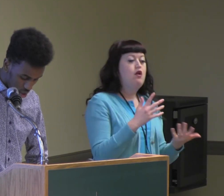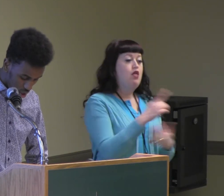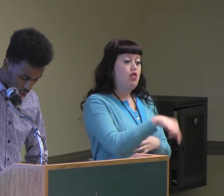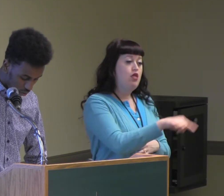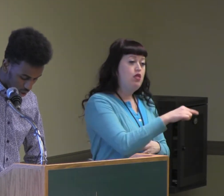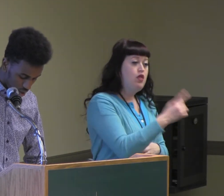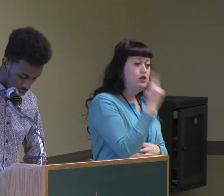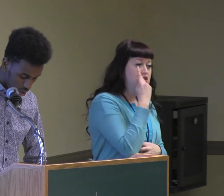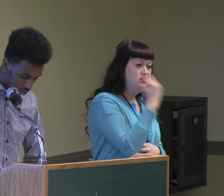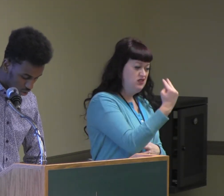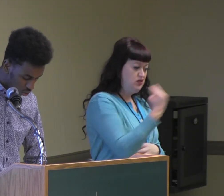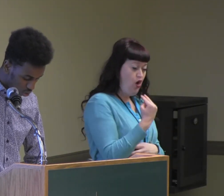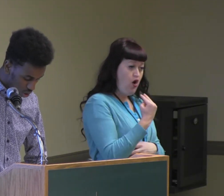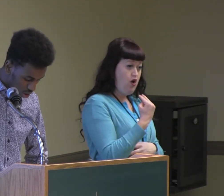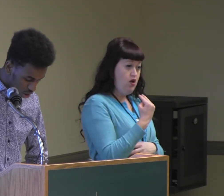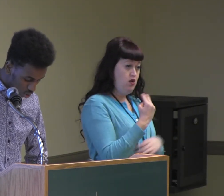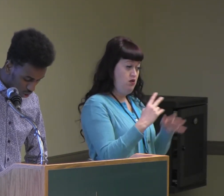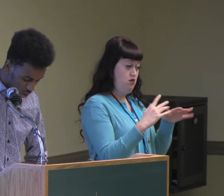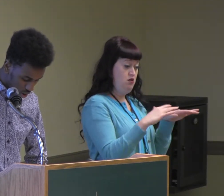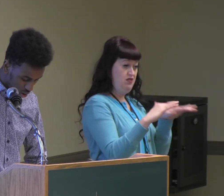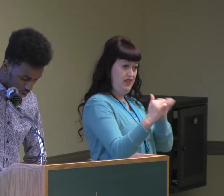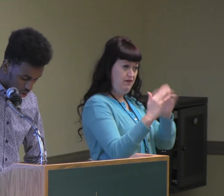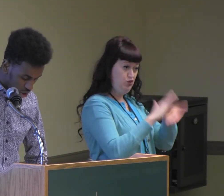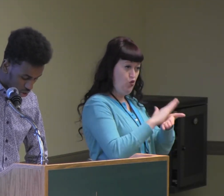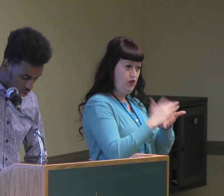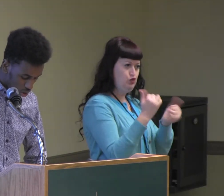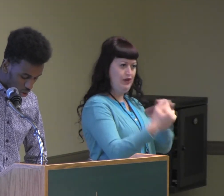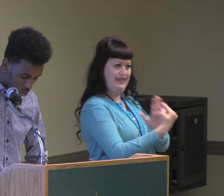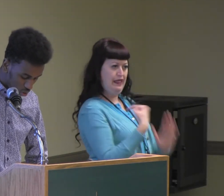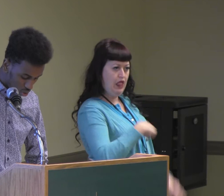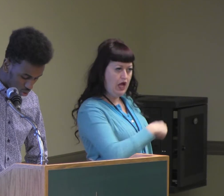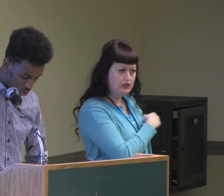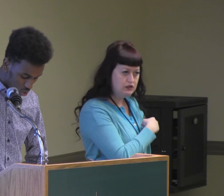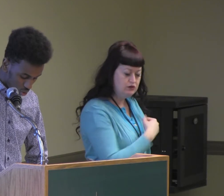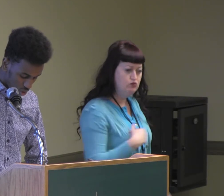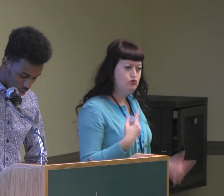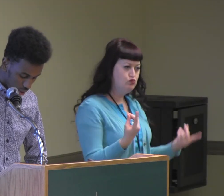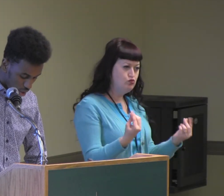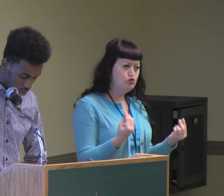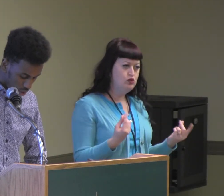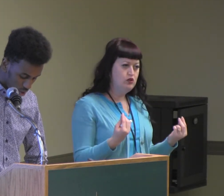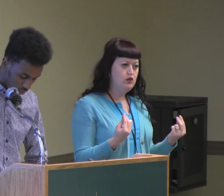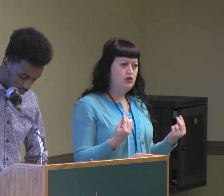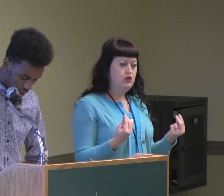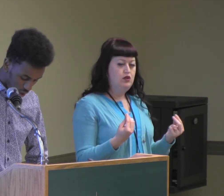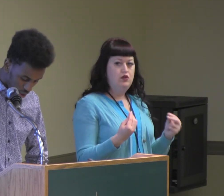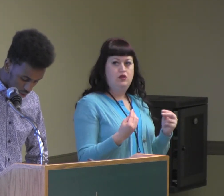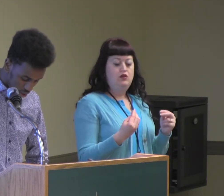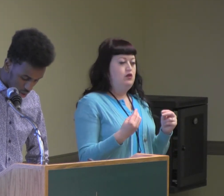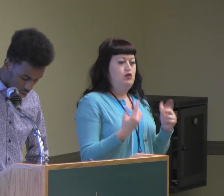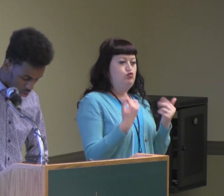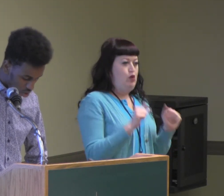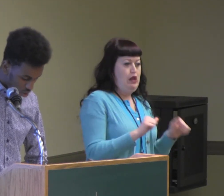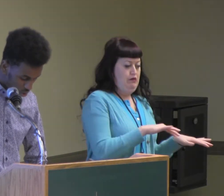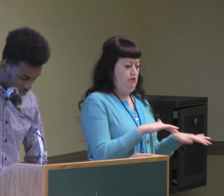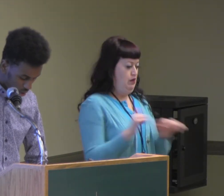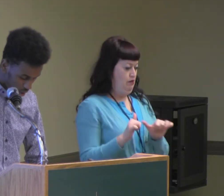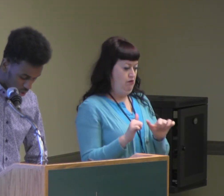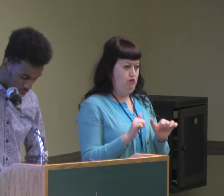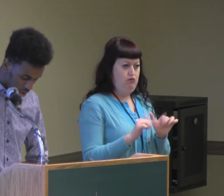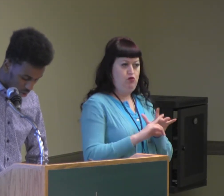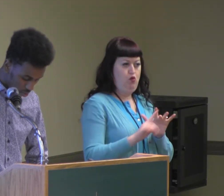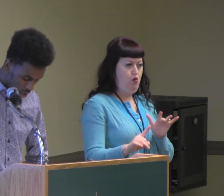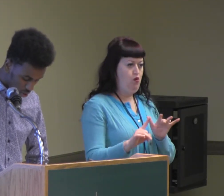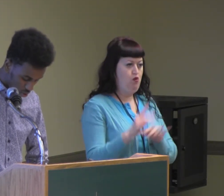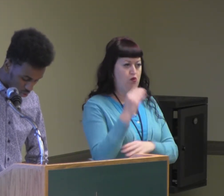When they saw any of us outside of school, they would try to kill us. So all we could do was skip the rest of the classes, go home, and